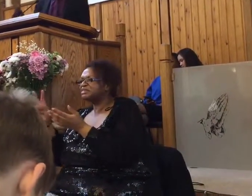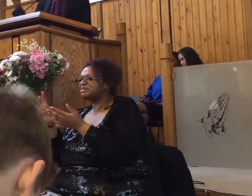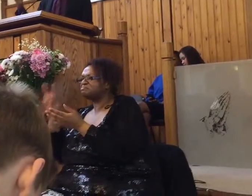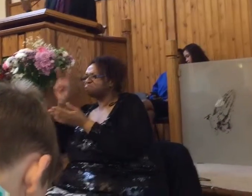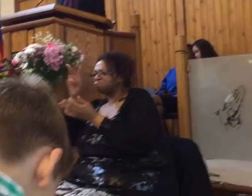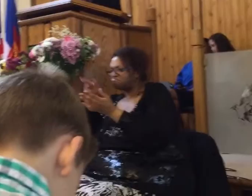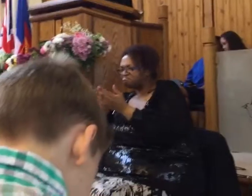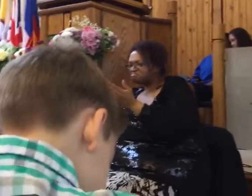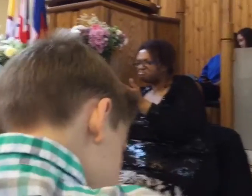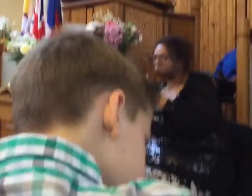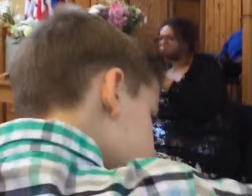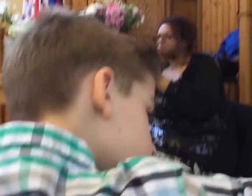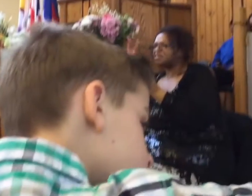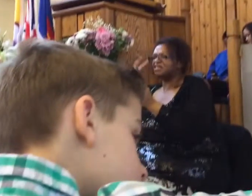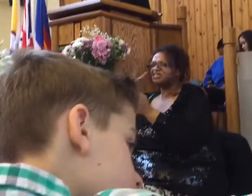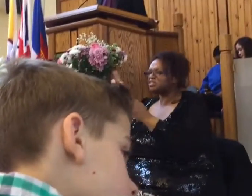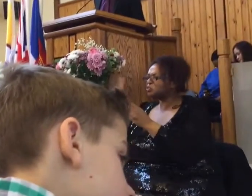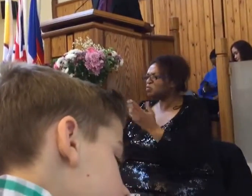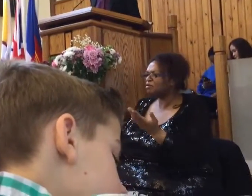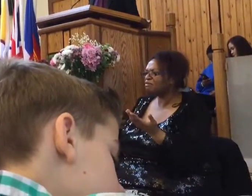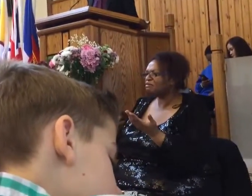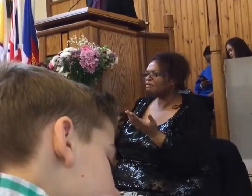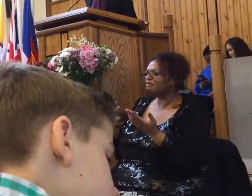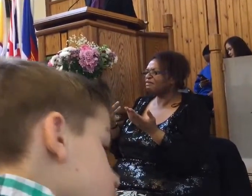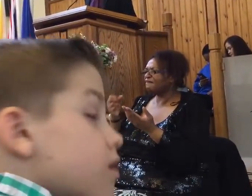They're going to look at you first and try to see